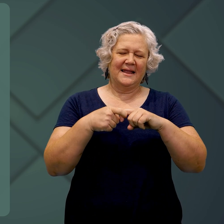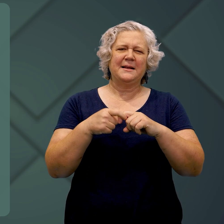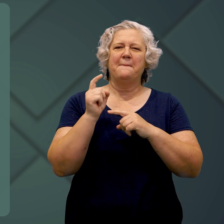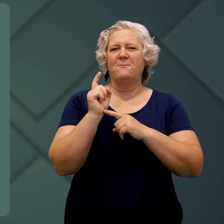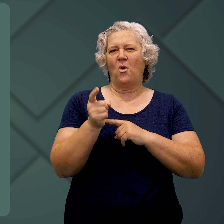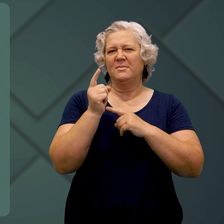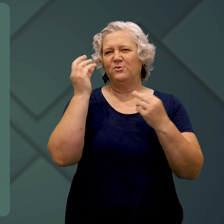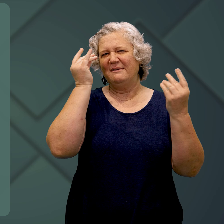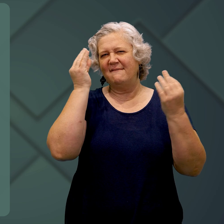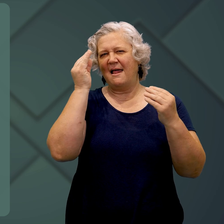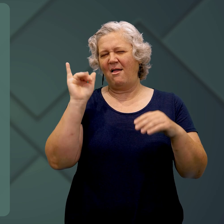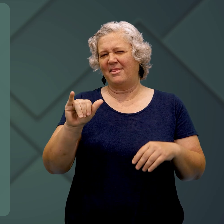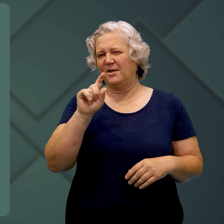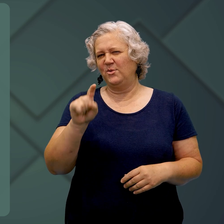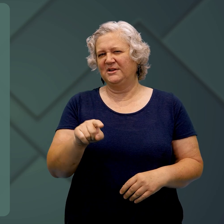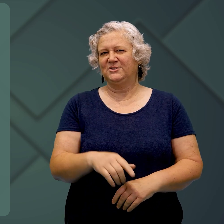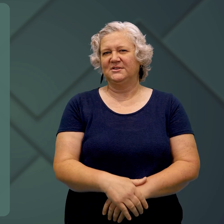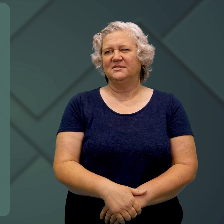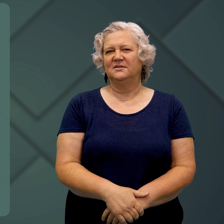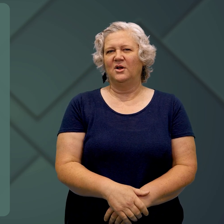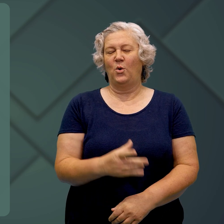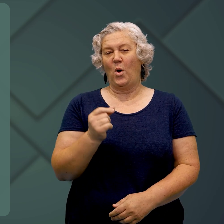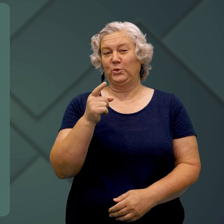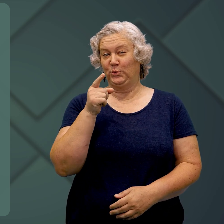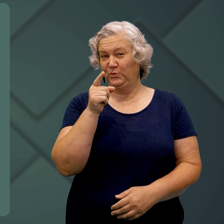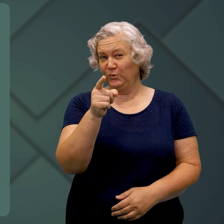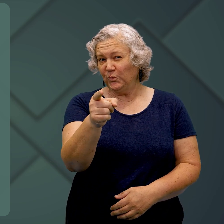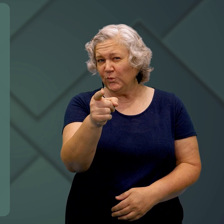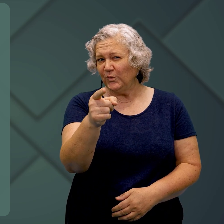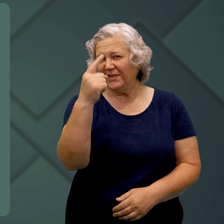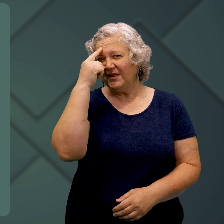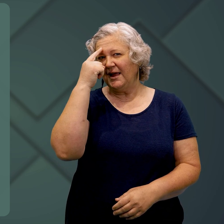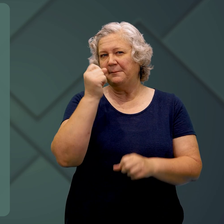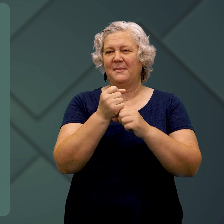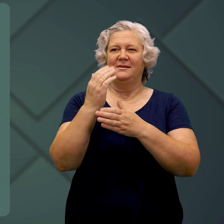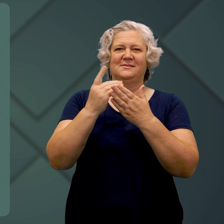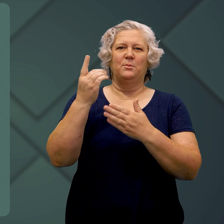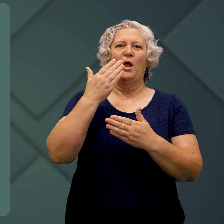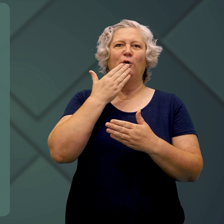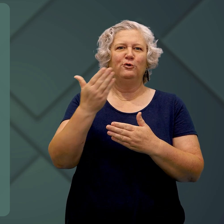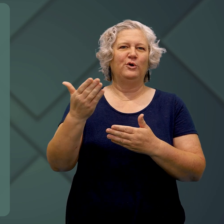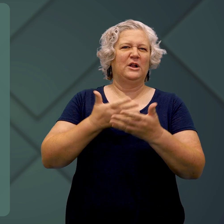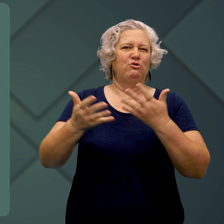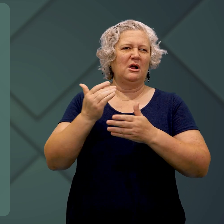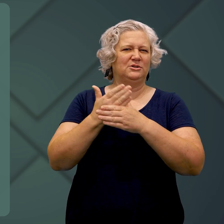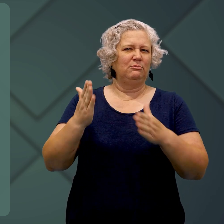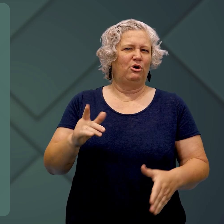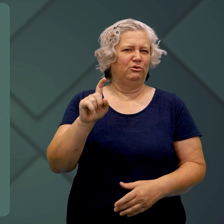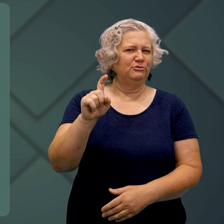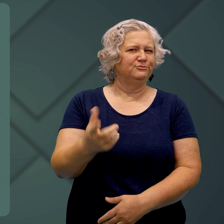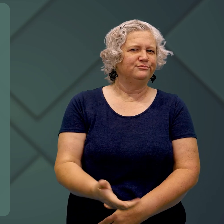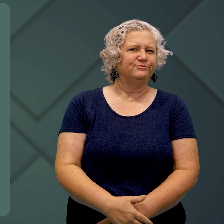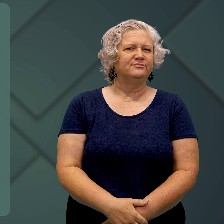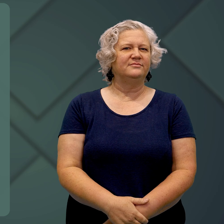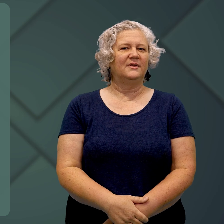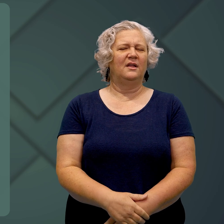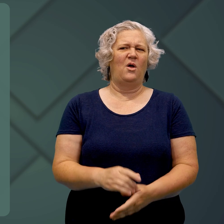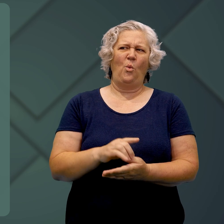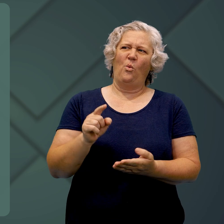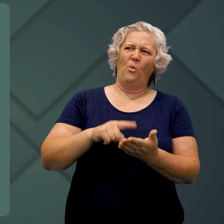Take a moment to reflect on this question. What do you think makes someone a good interaction partner? What are the